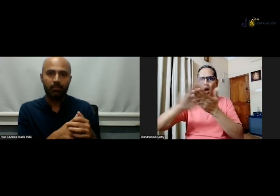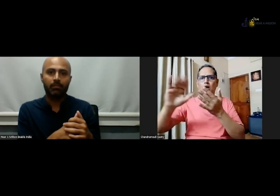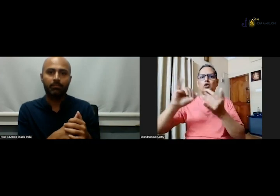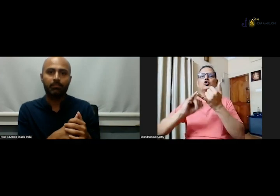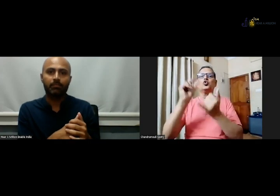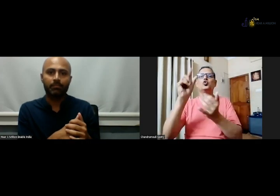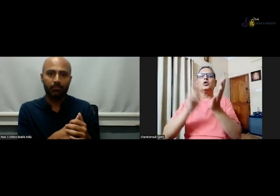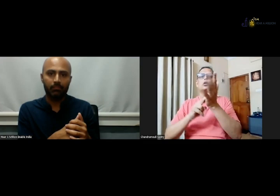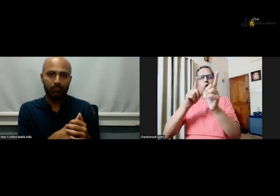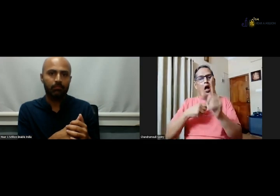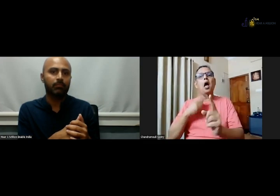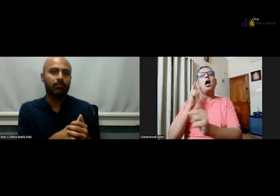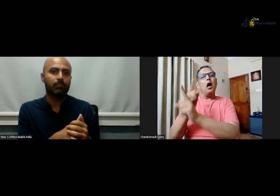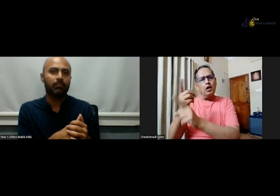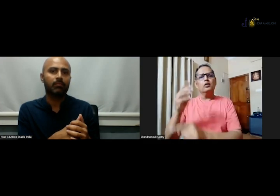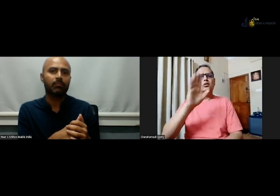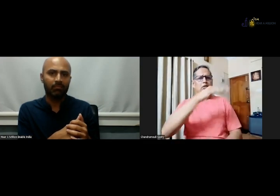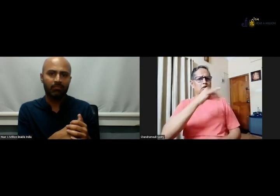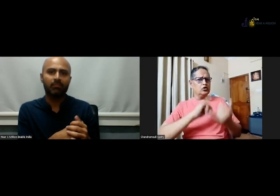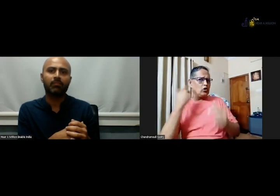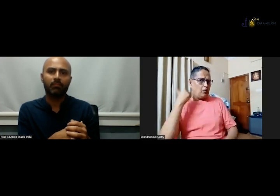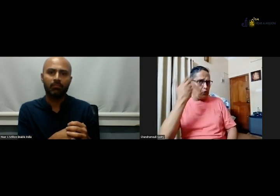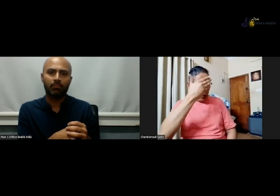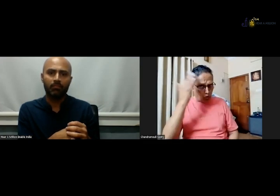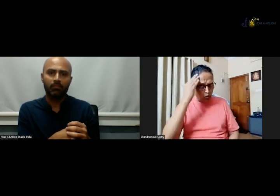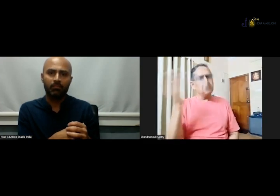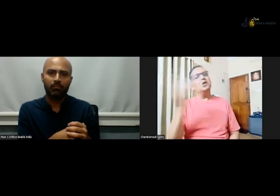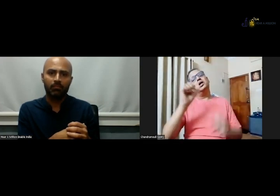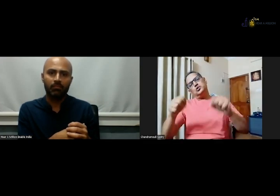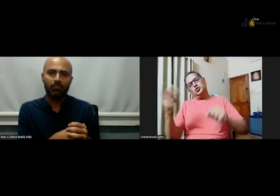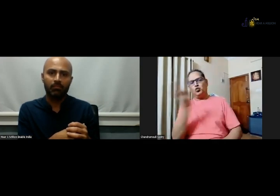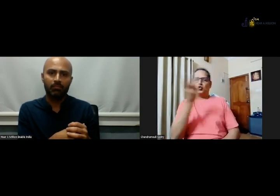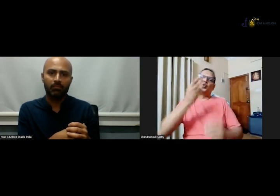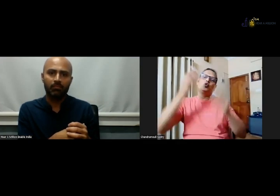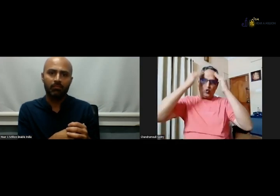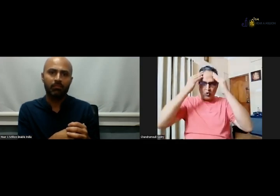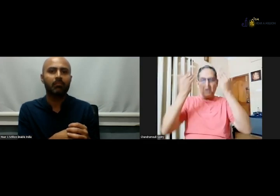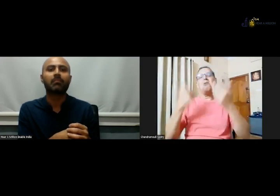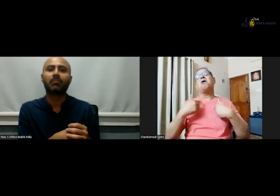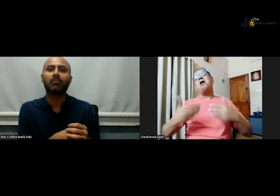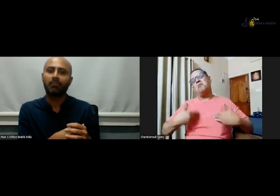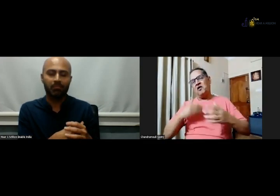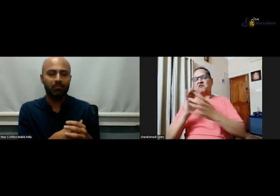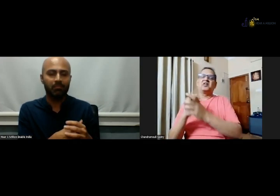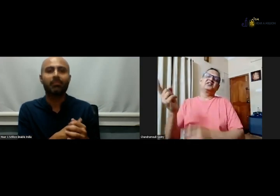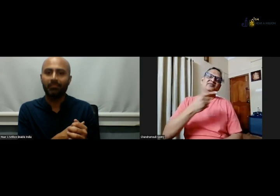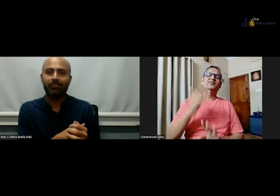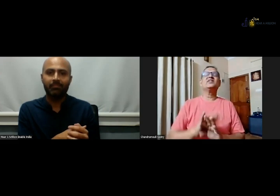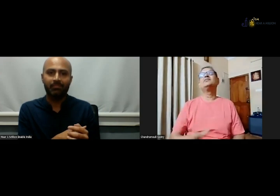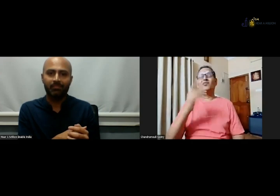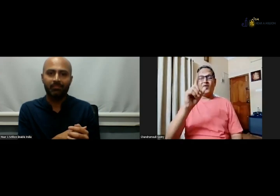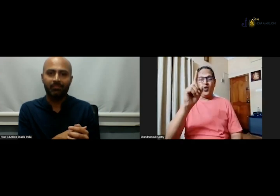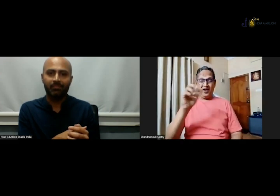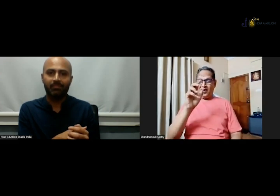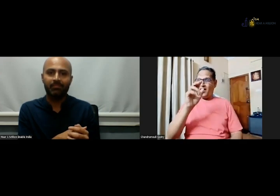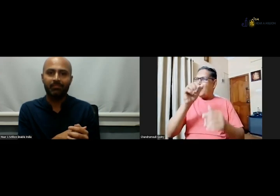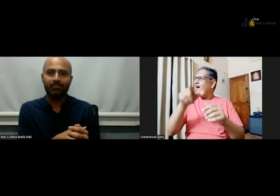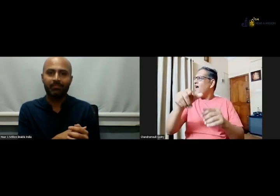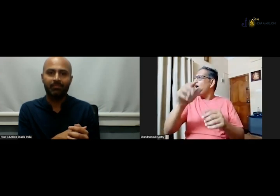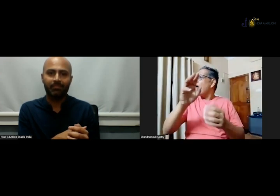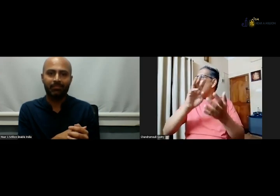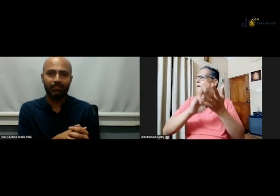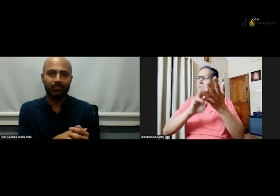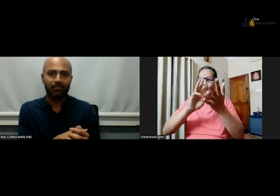Yeah, in Bangalore also, there is a person, who is a lawyer. So yes, so Damini and